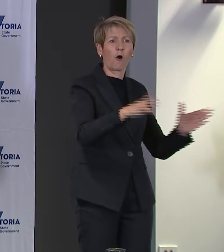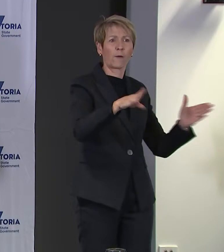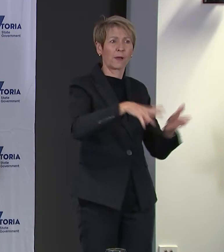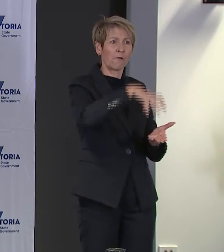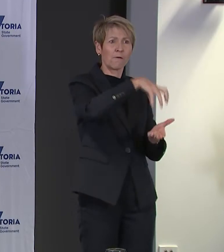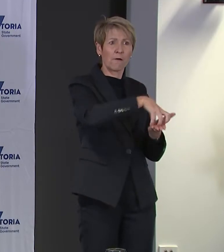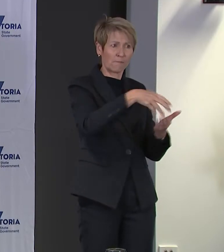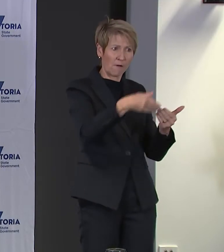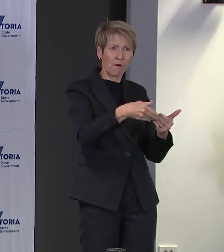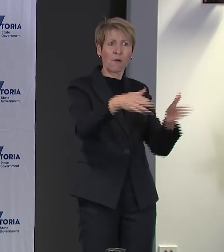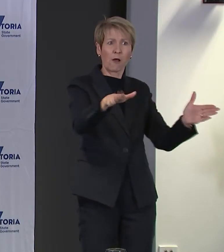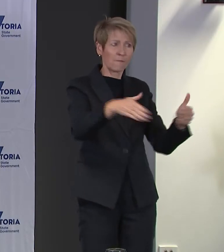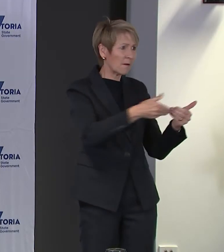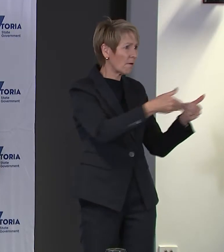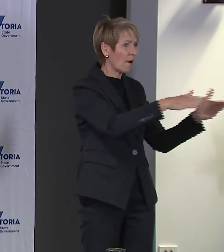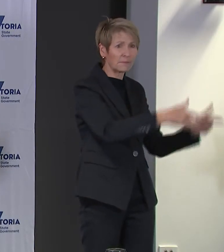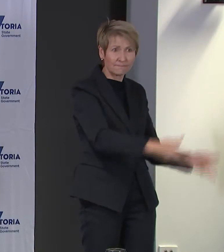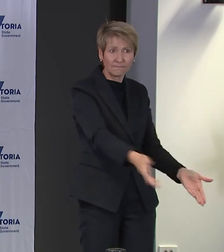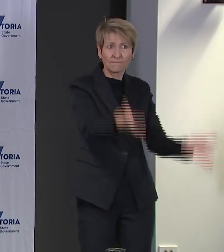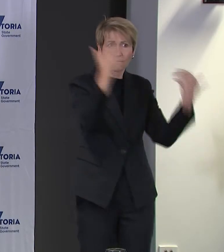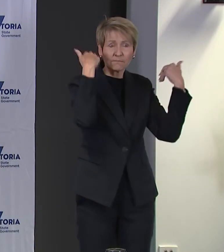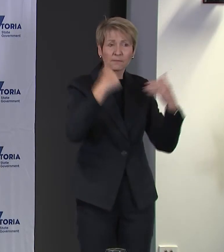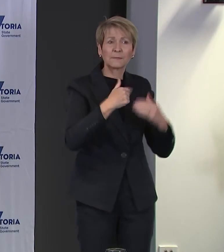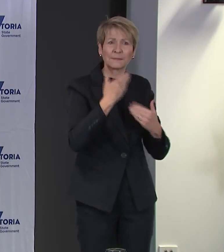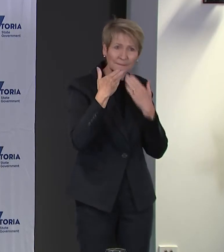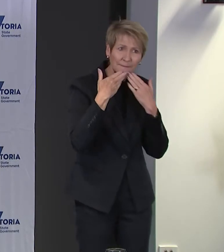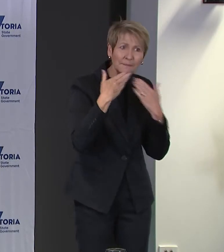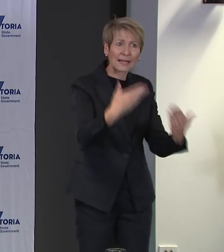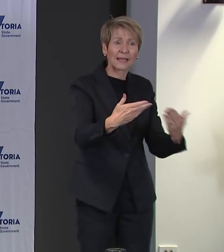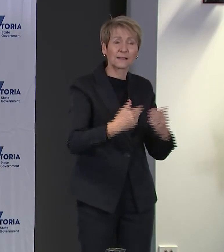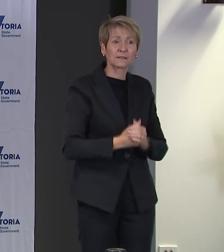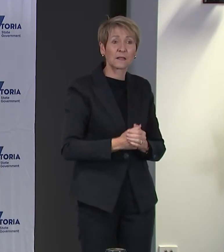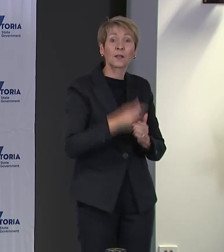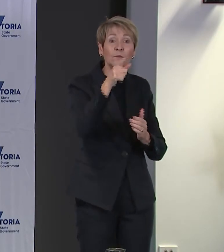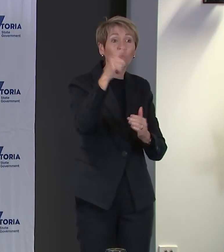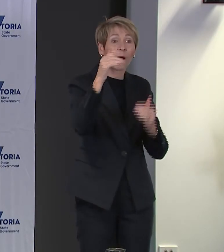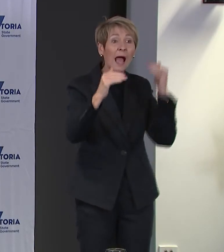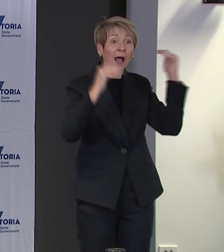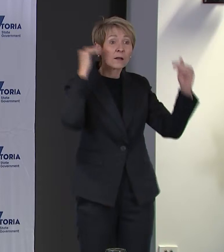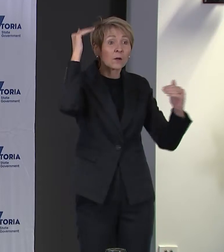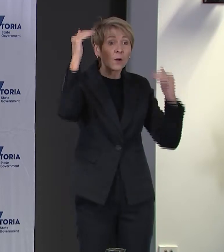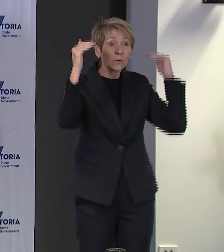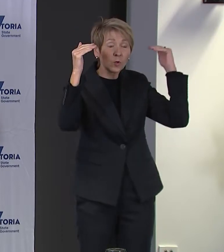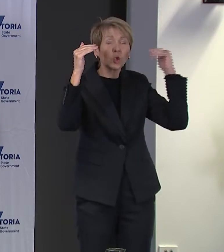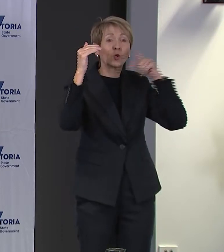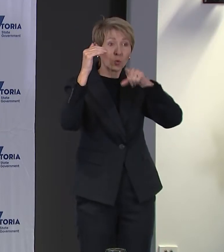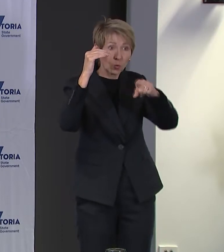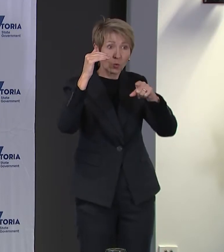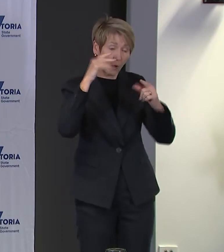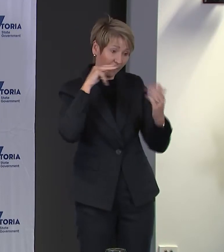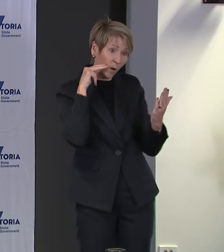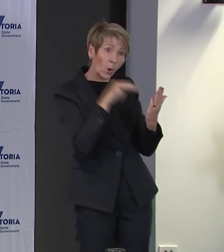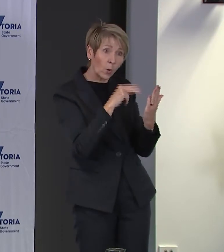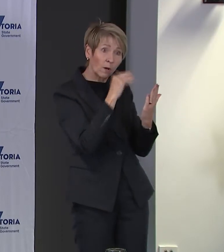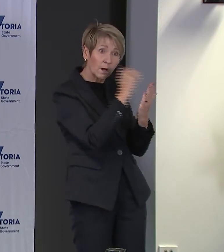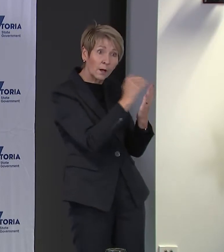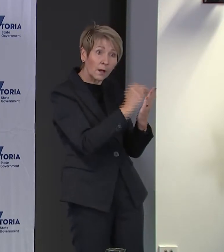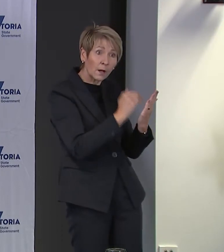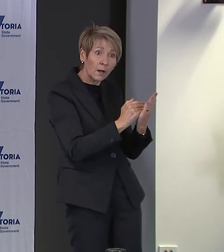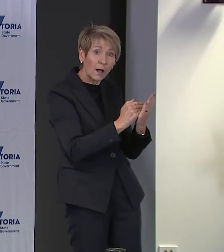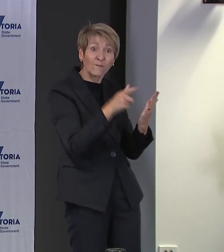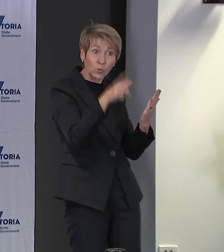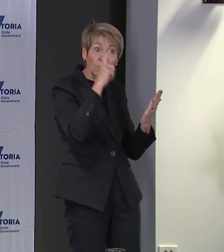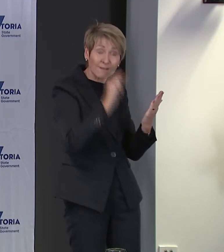over the weekend. Please, if you are part of the half of all adult Victorians who are eligible to get vaccinated, if you haven't yet been,